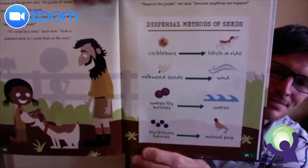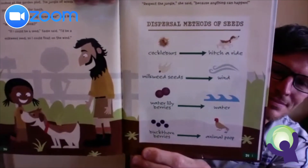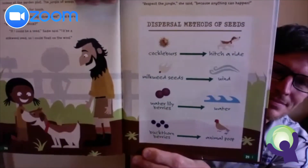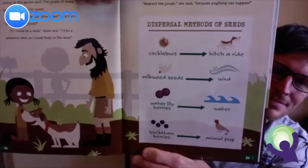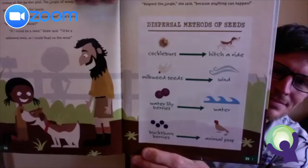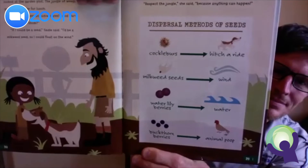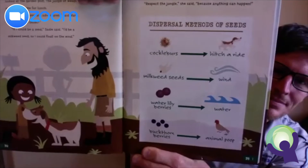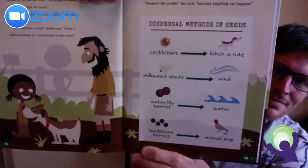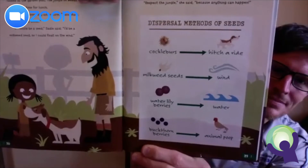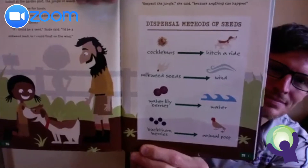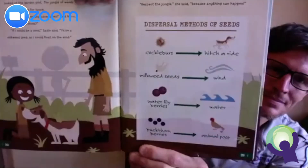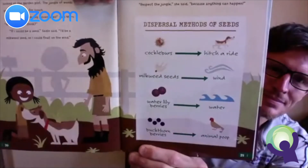can happen."